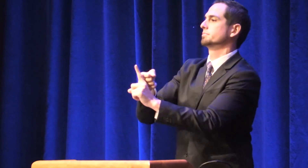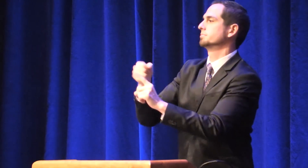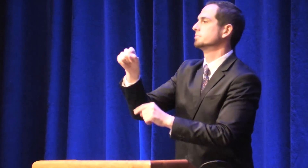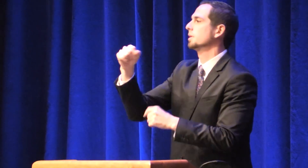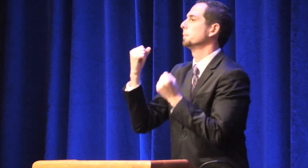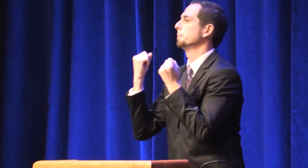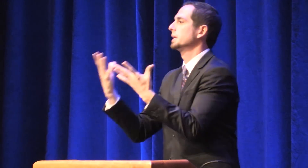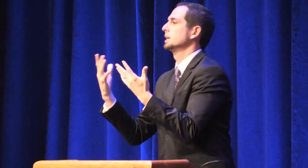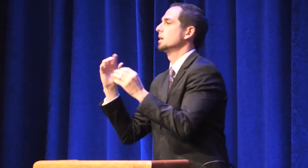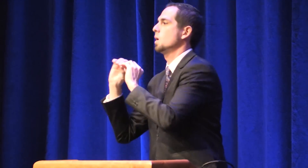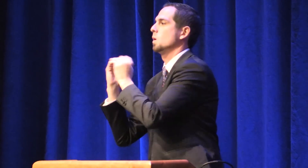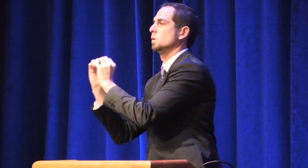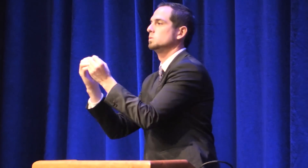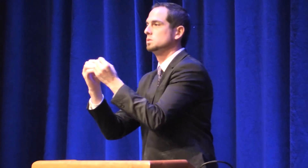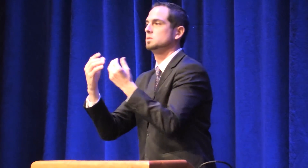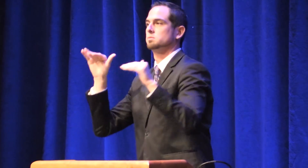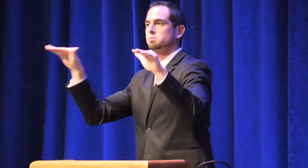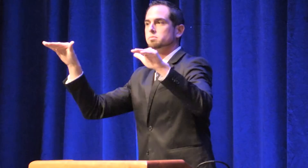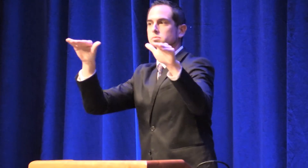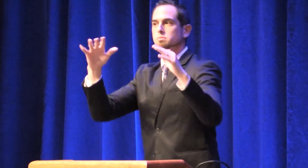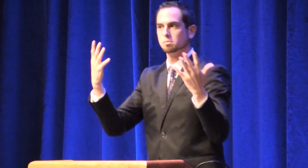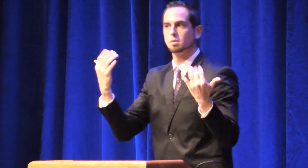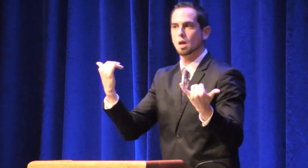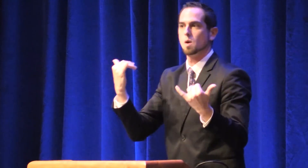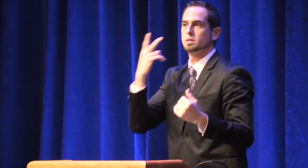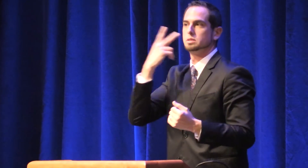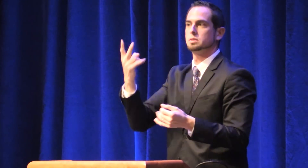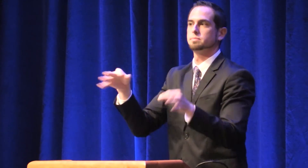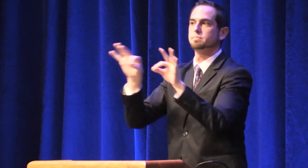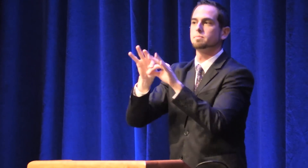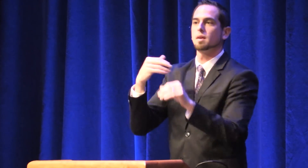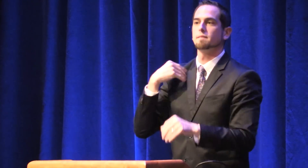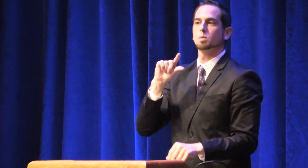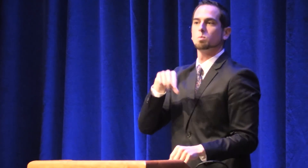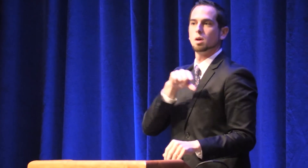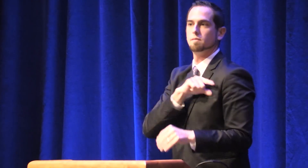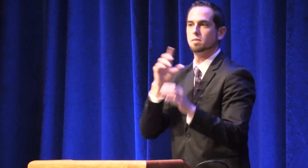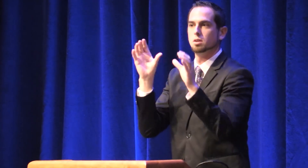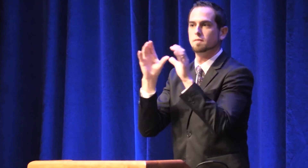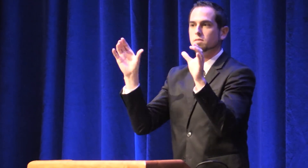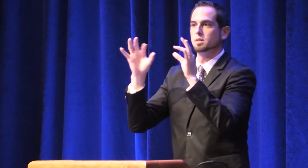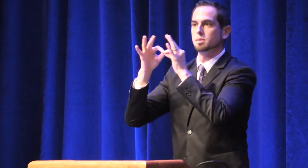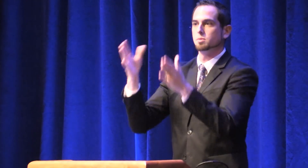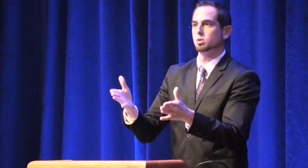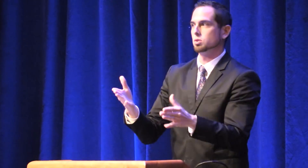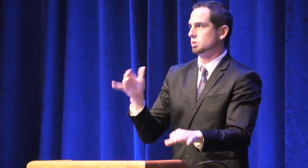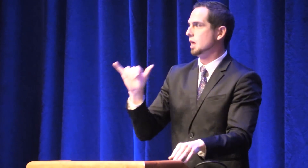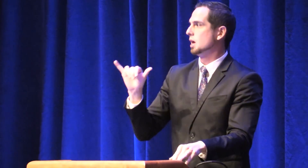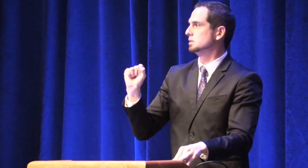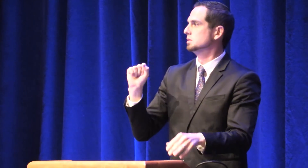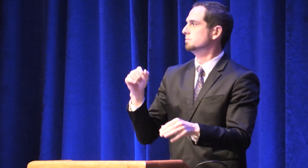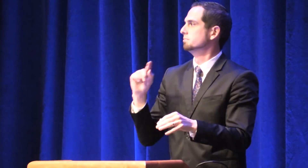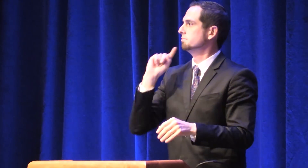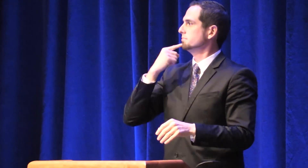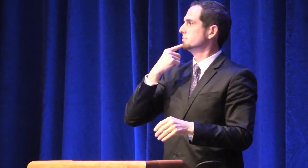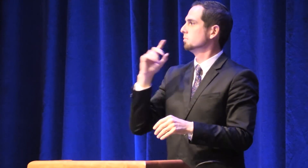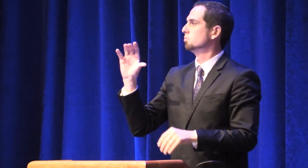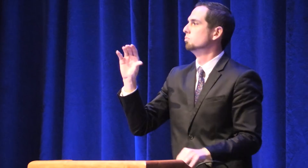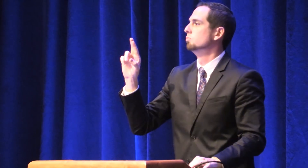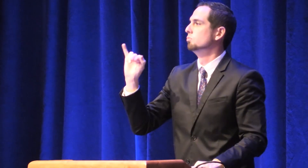was an imposter. There are a number of organizations that we're seeing now that have recognized the